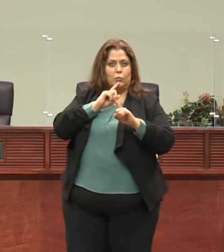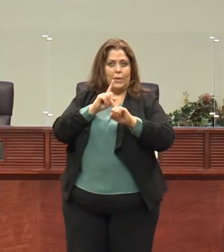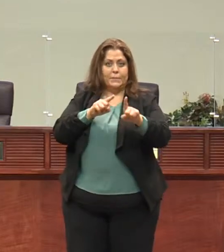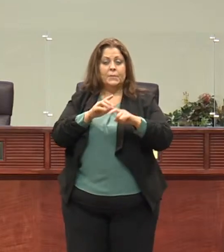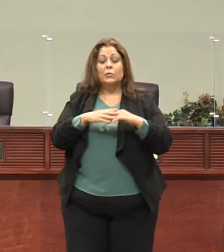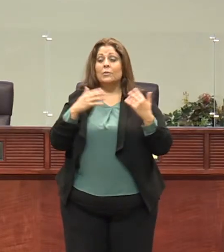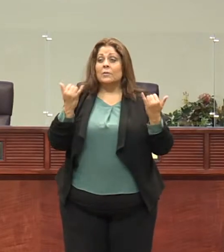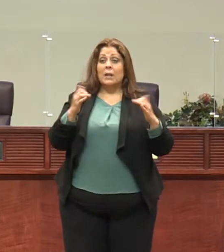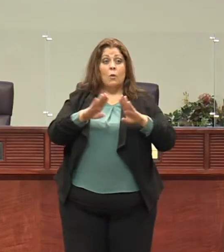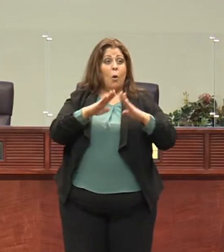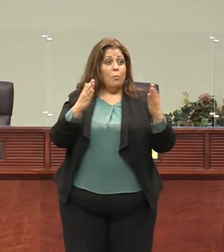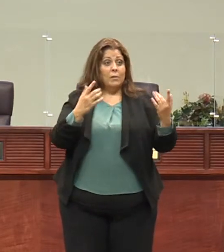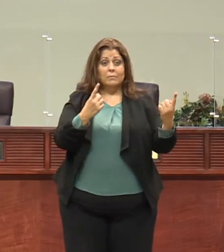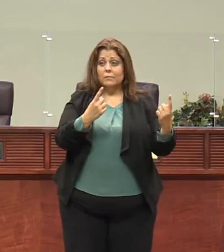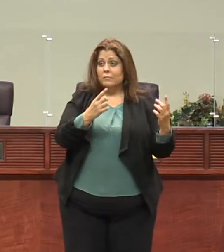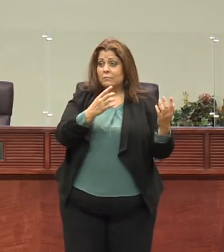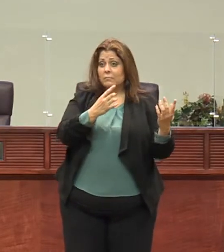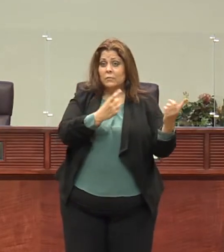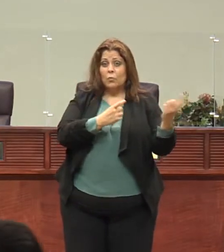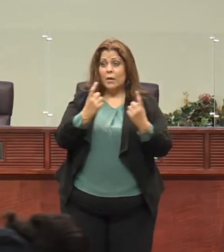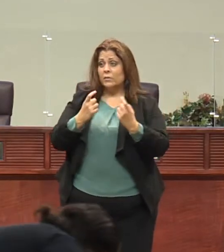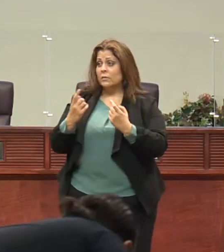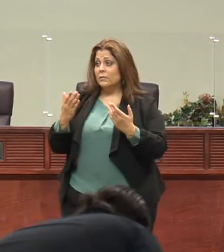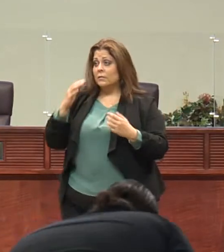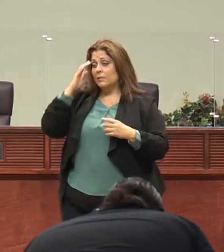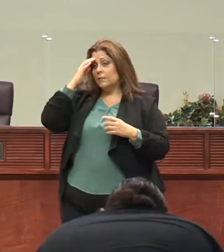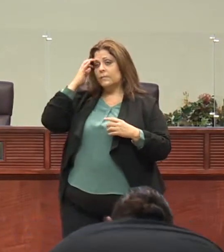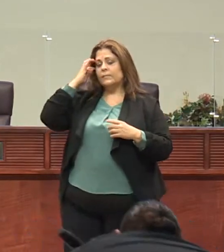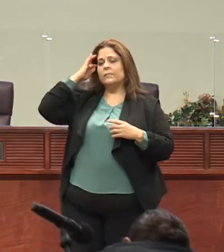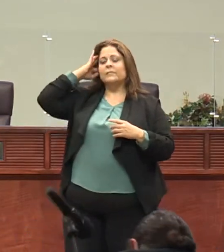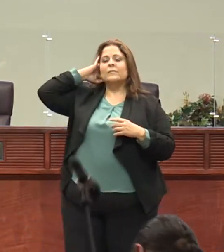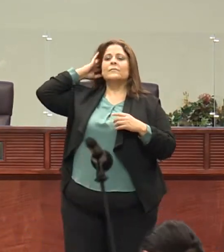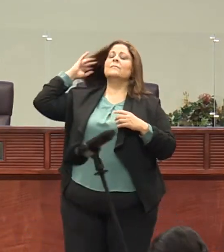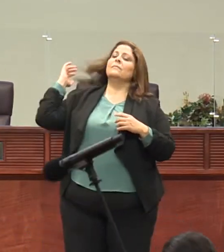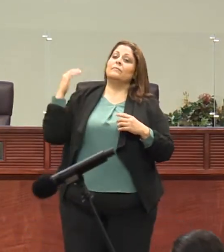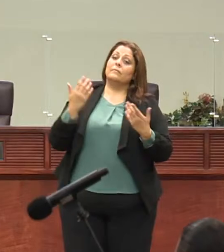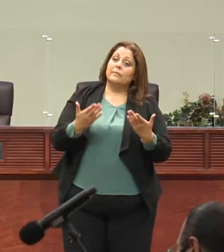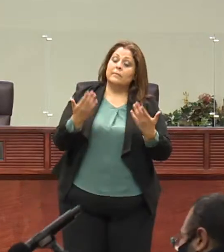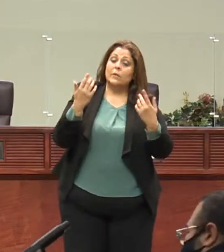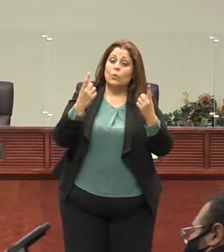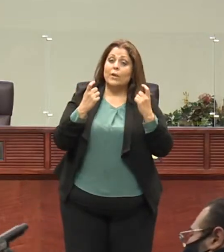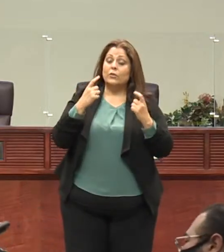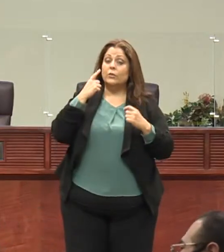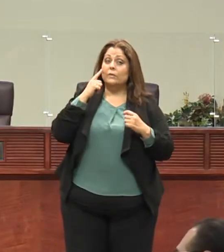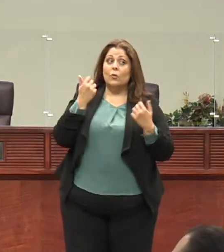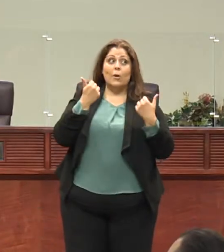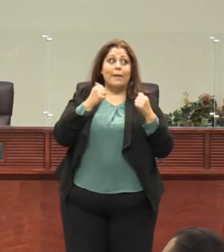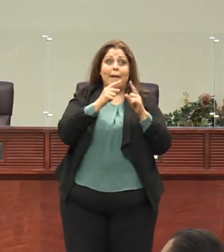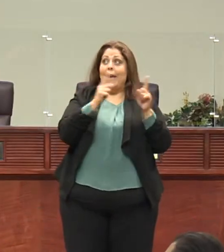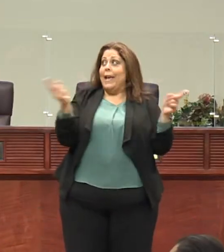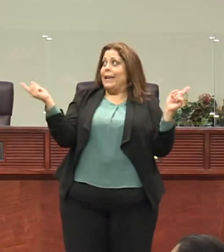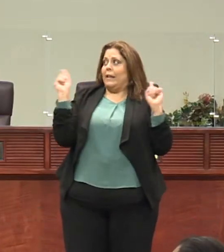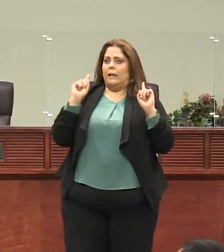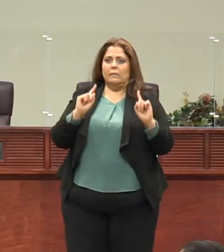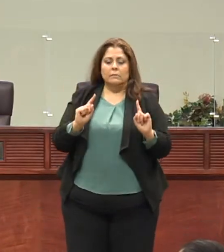time. And we are somewhere on this side of the room. Okay. Any questions for any of the speakers so